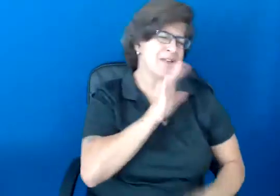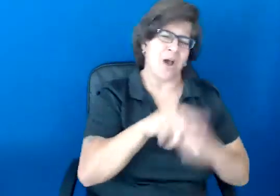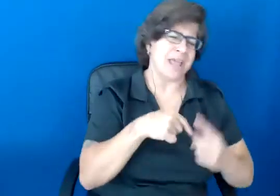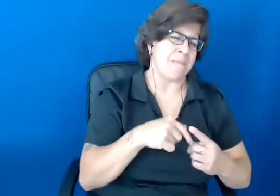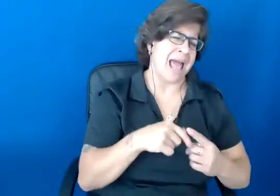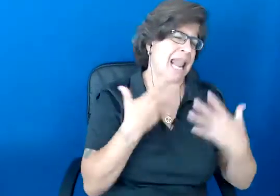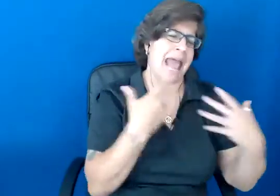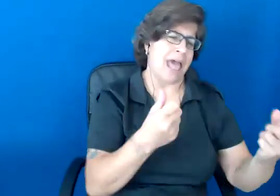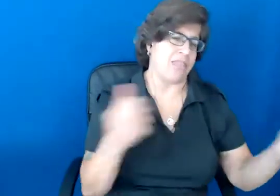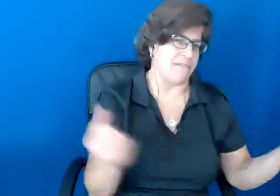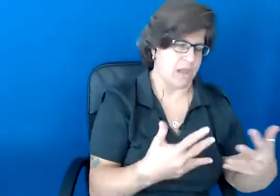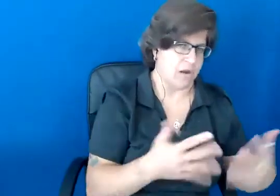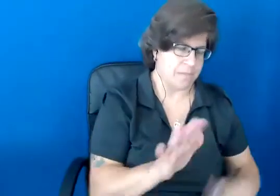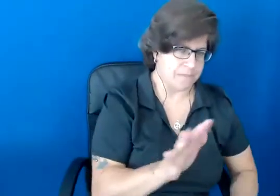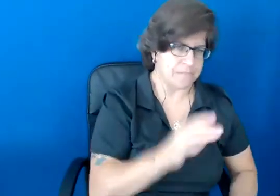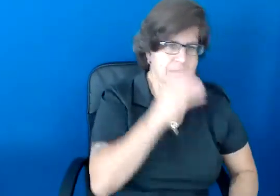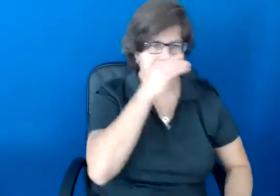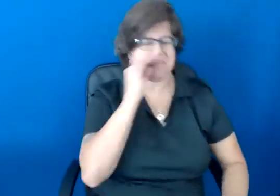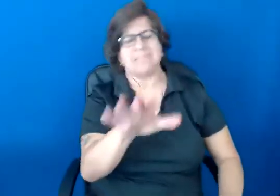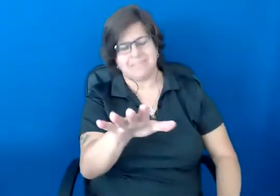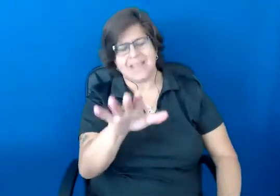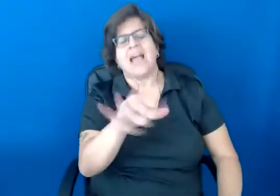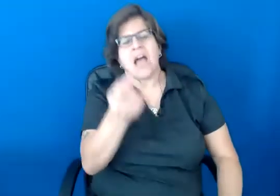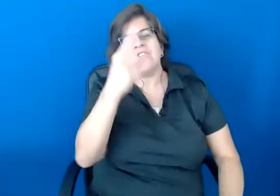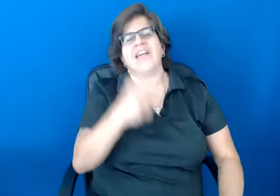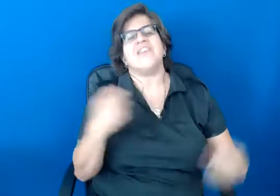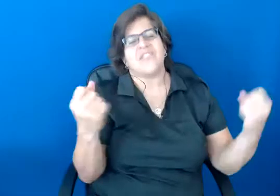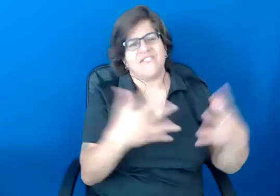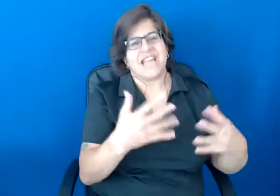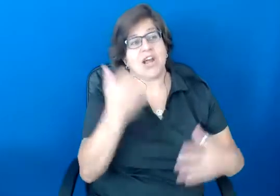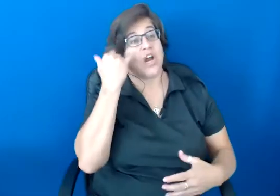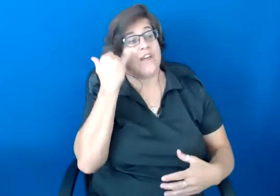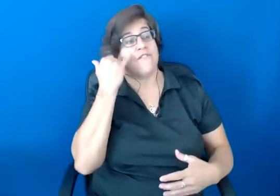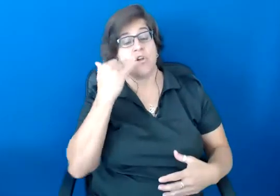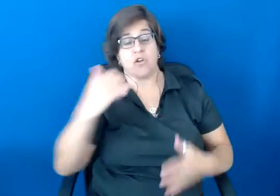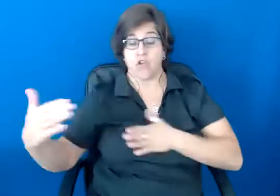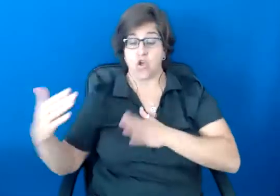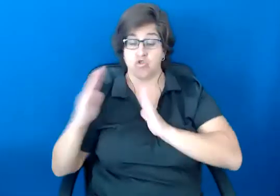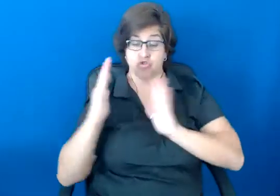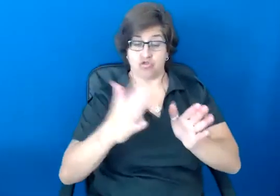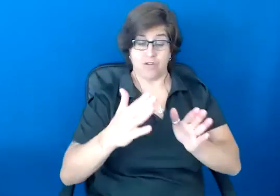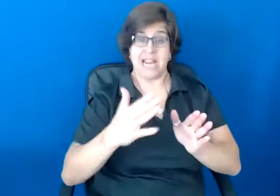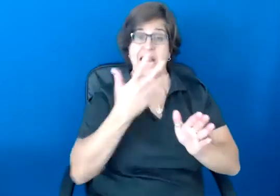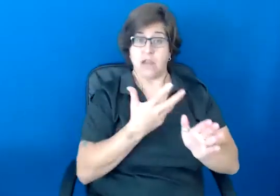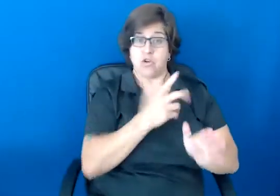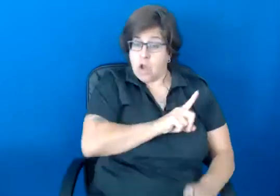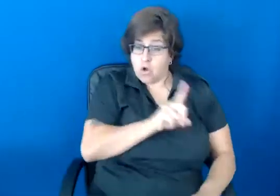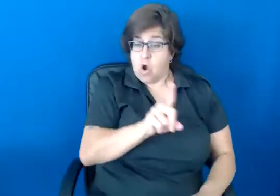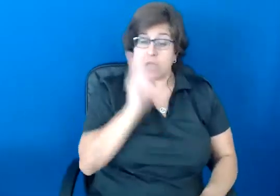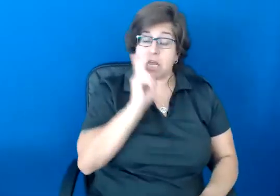Now, there is this fear that if you're going to cross a street and you see a car, step back up on the